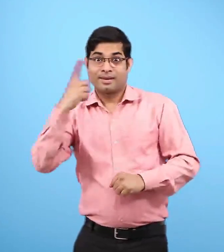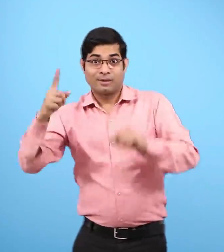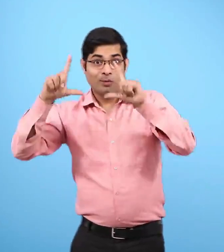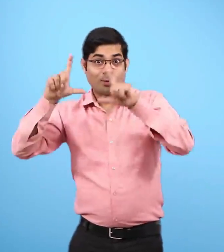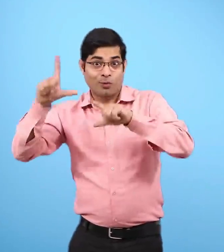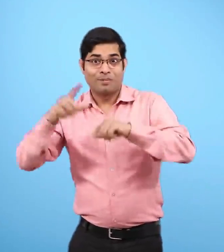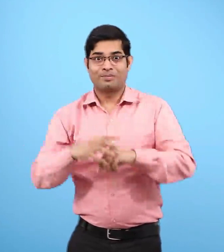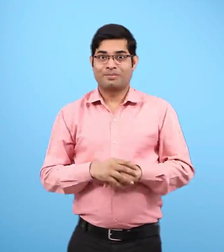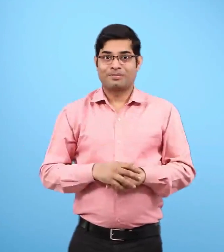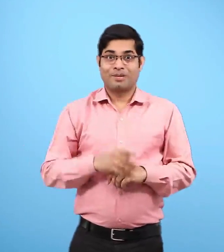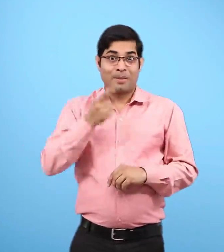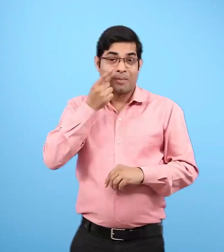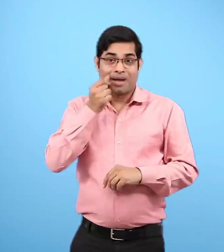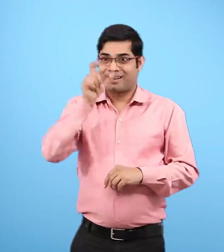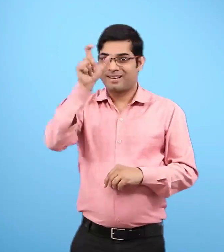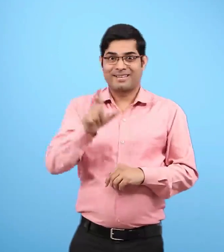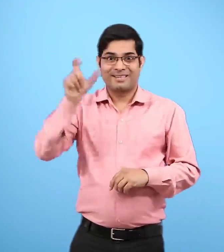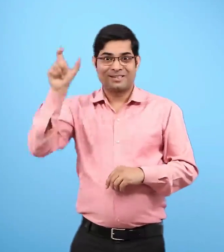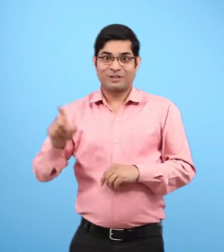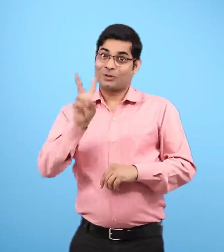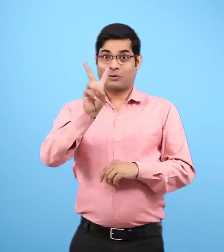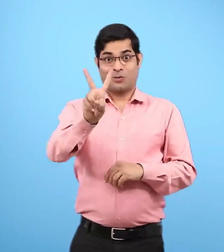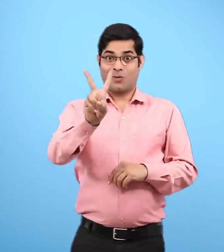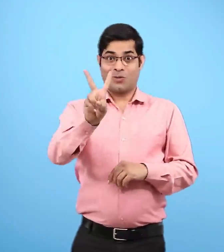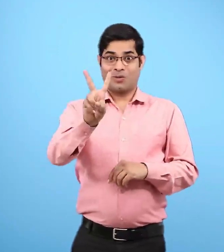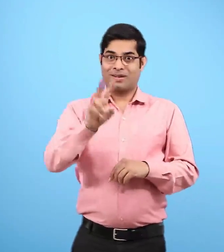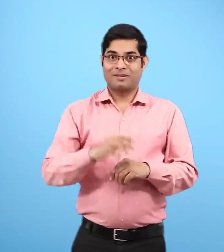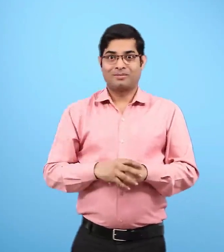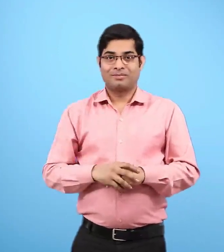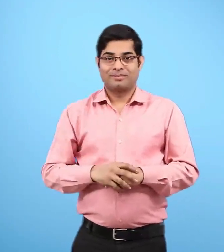Part 1, Picture 2 shows two men.